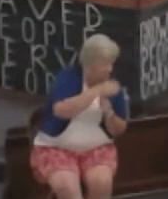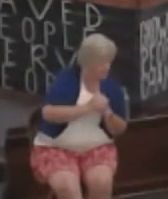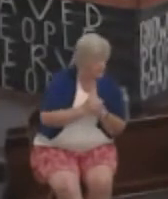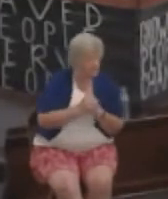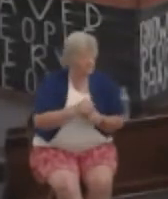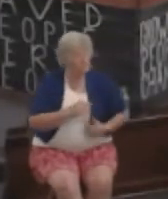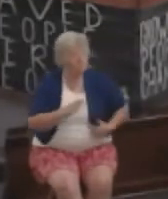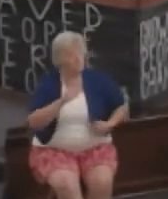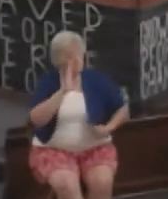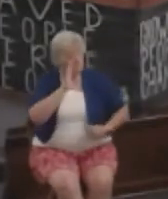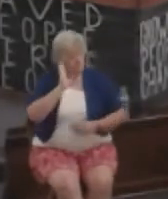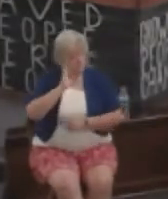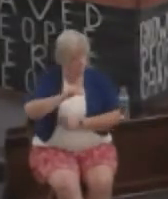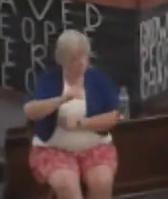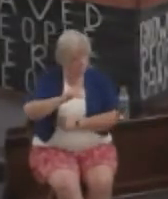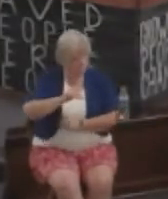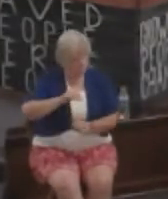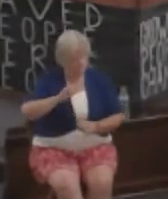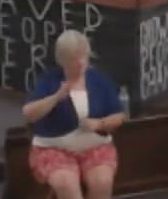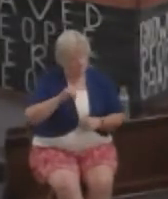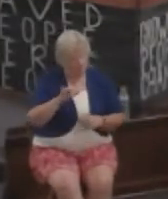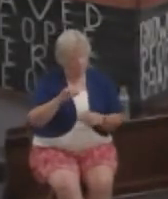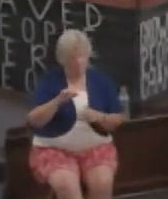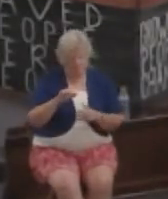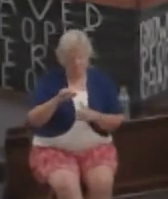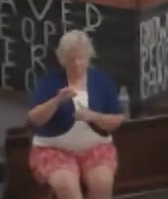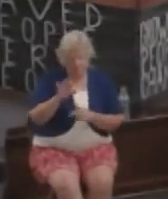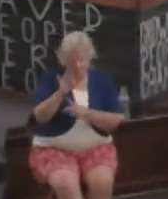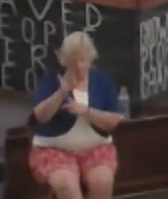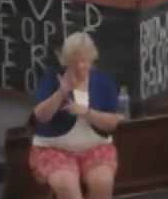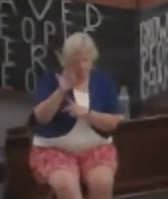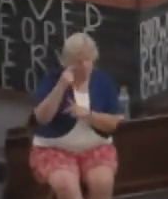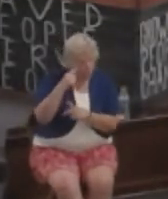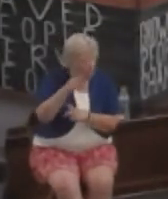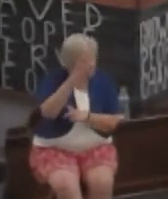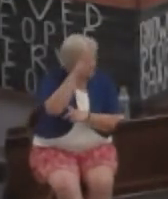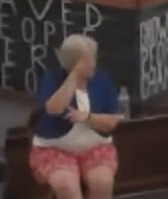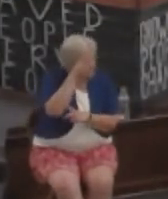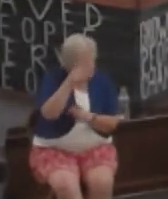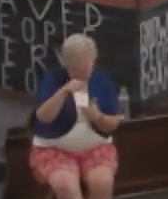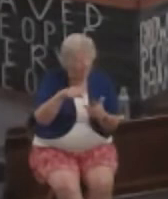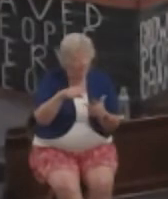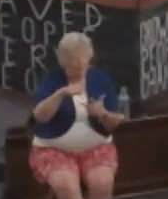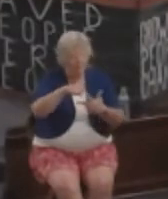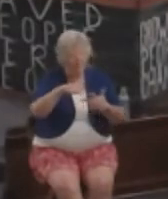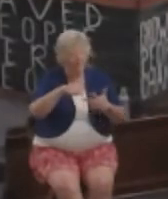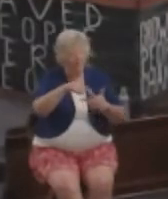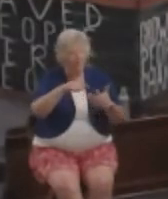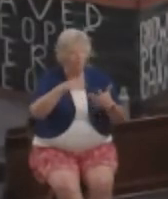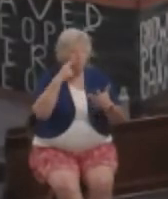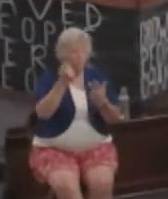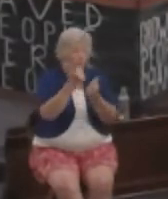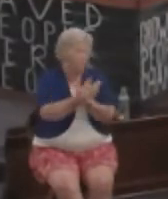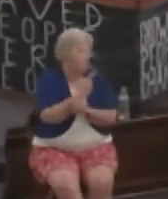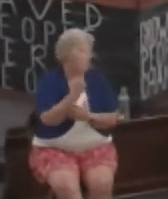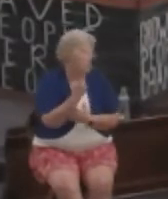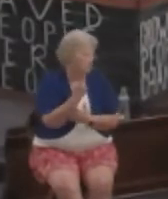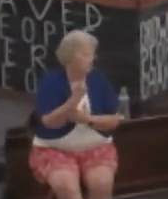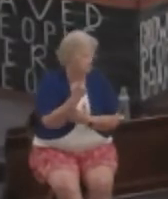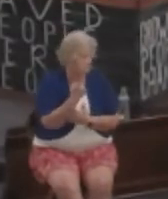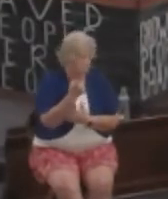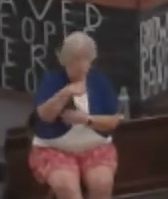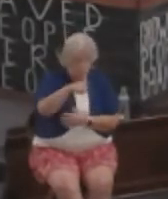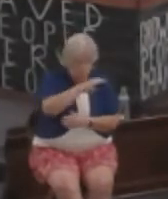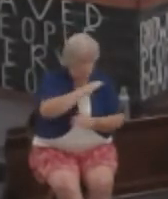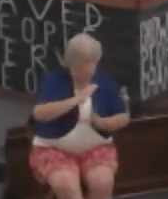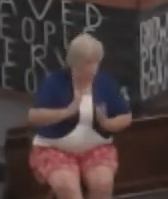But you know what? Even though that was to fathers, two of the three points are valid for everyone that's a Christian. First, if you're a